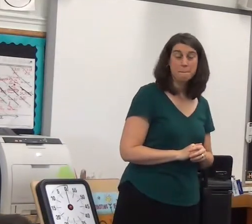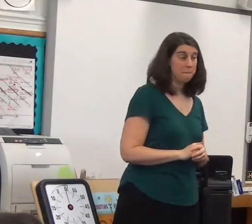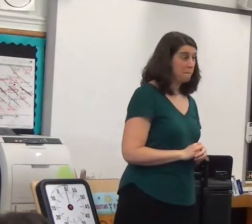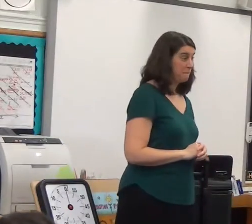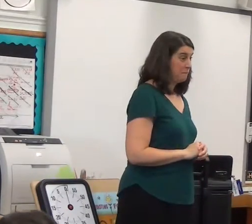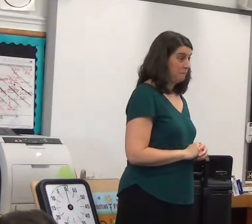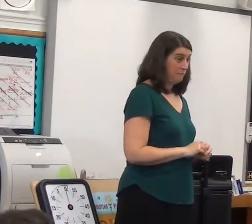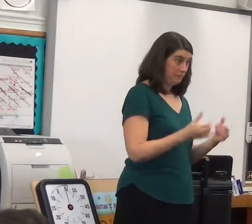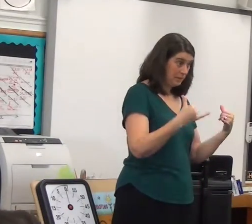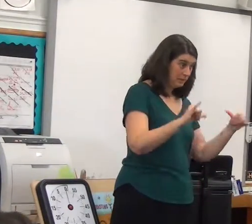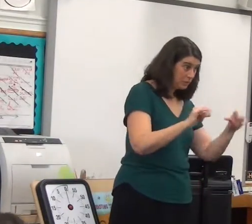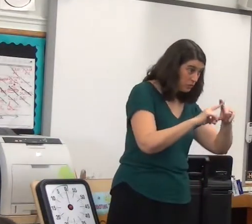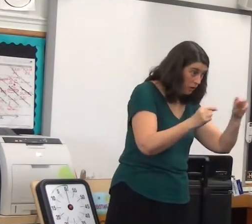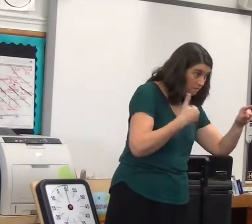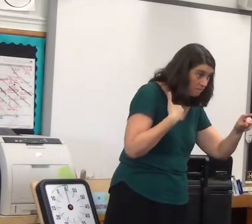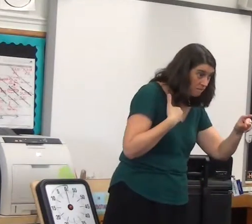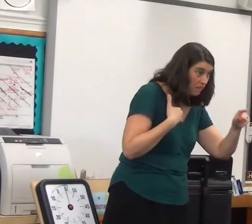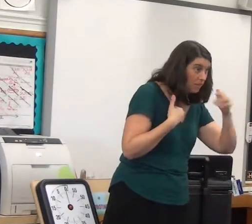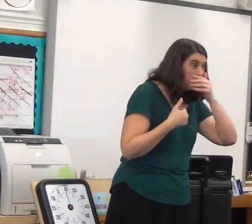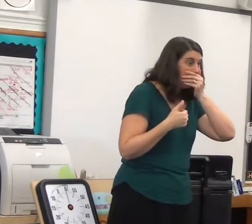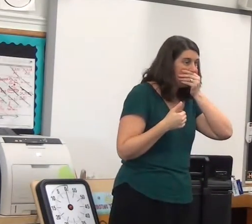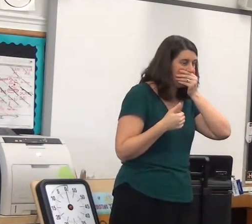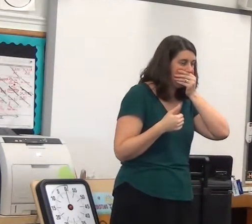You still have those cards?